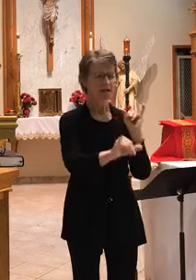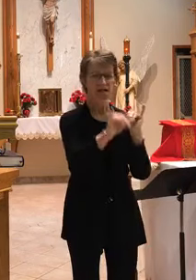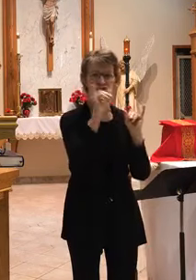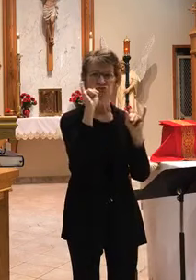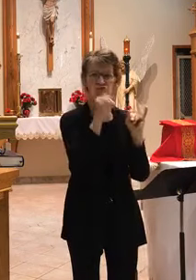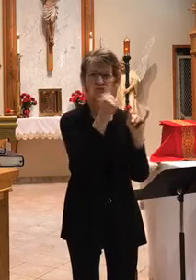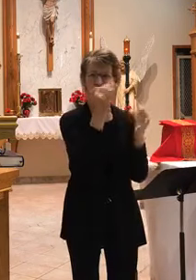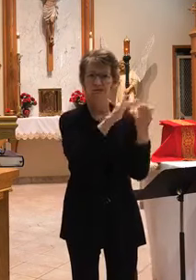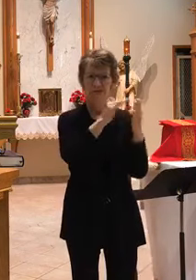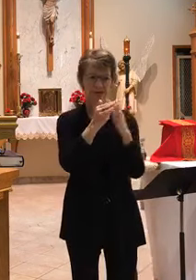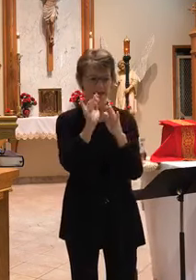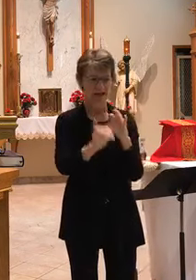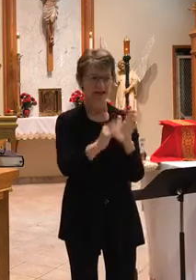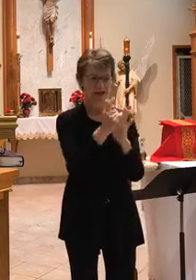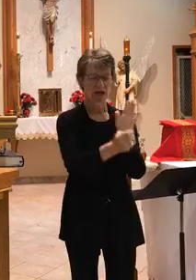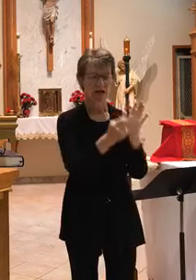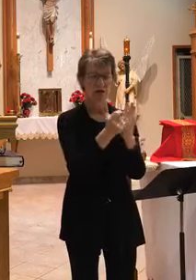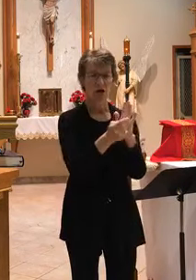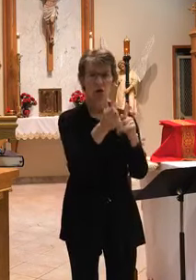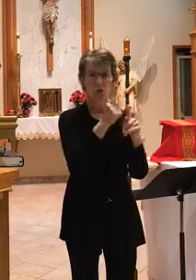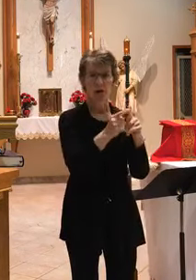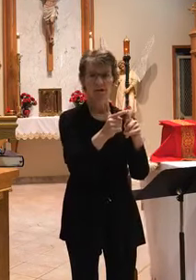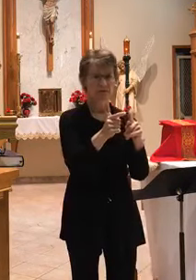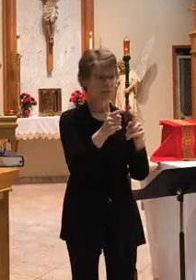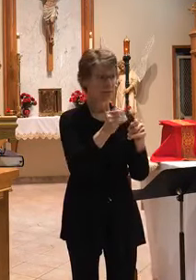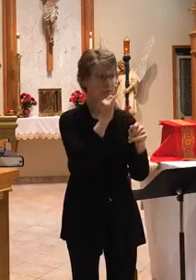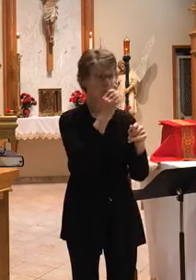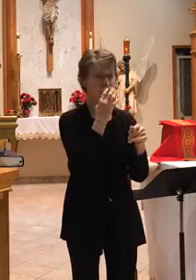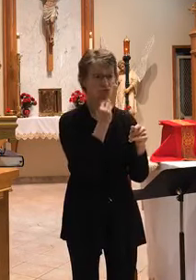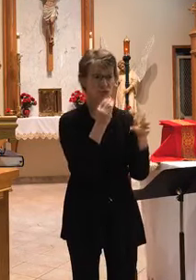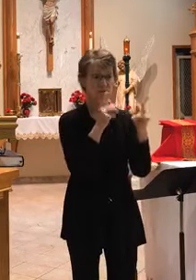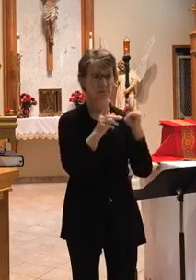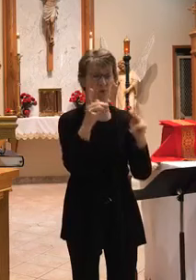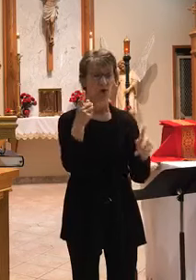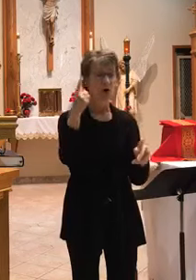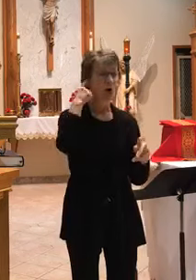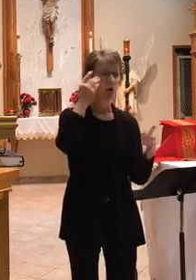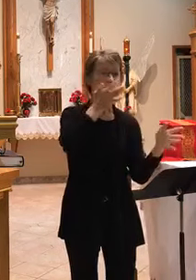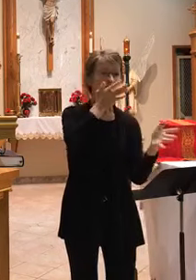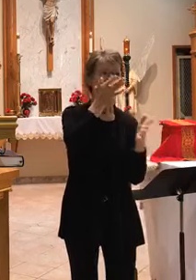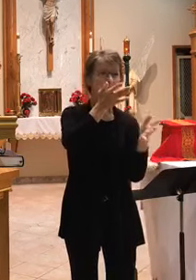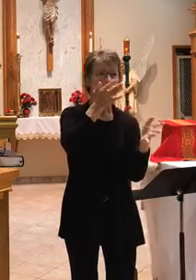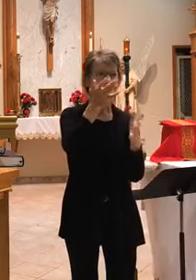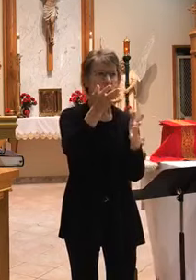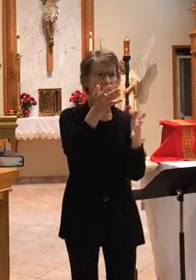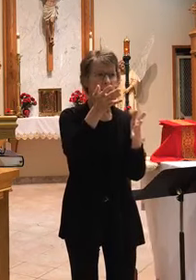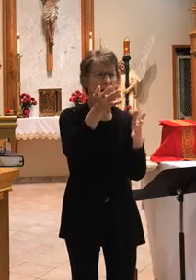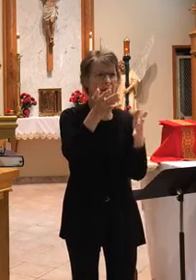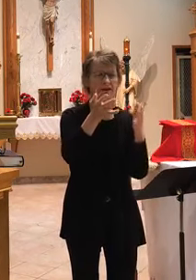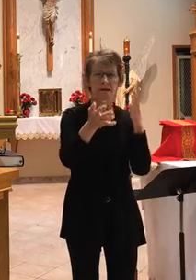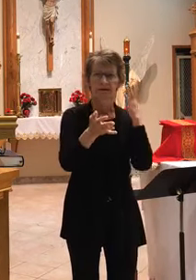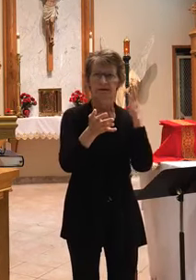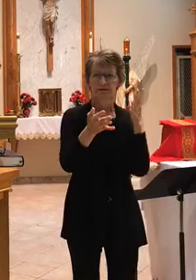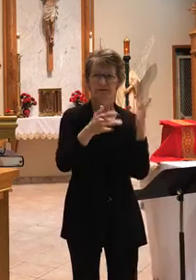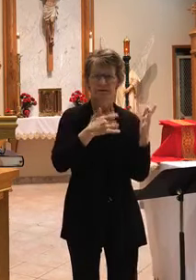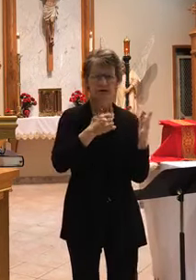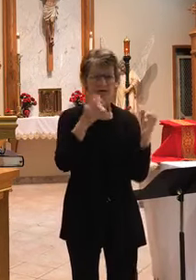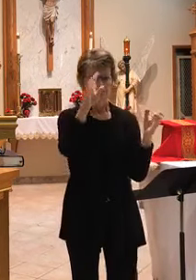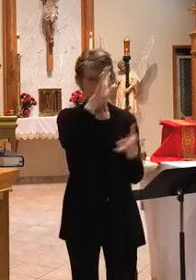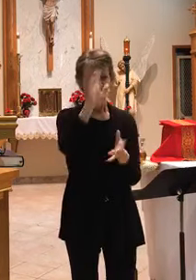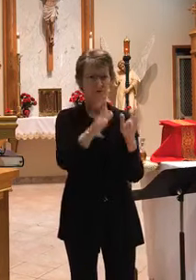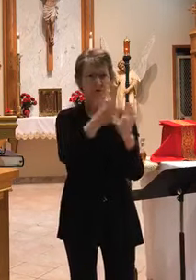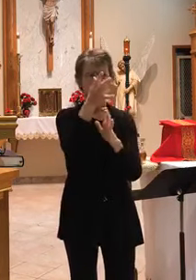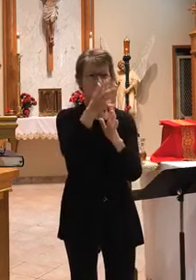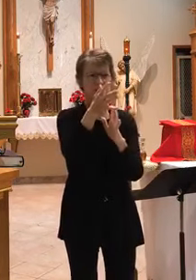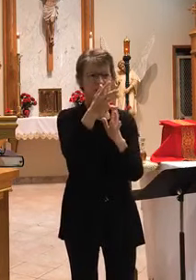staying in Jerusalem. At this sound, they gathered in a large crowd, but they were confused because each one of them